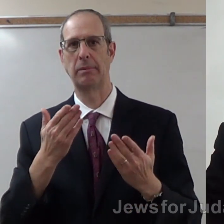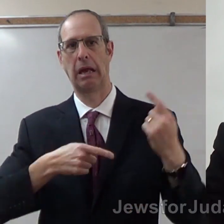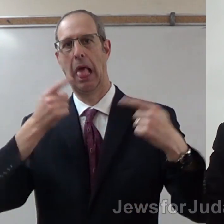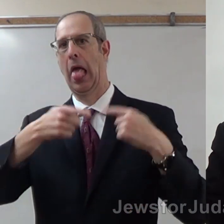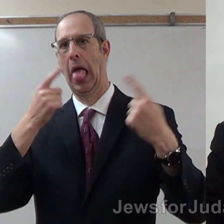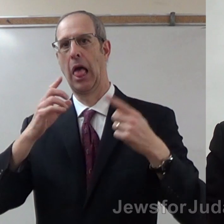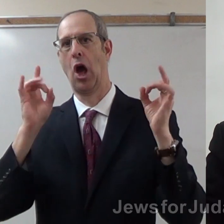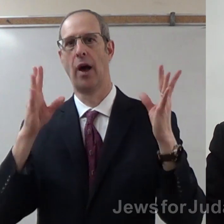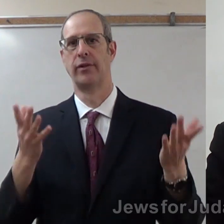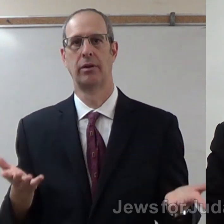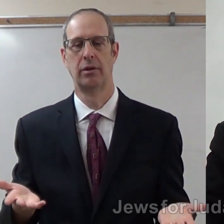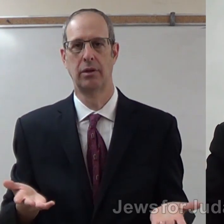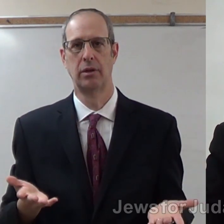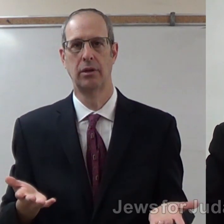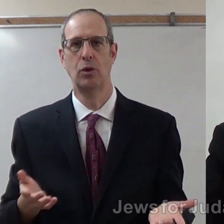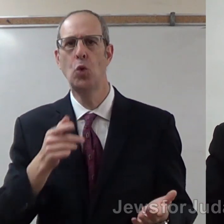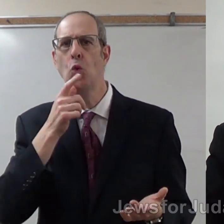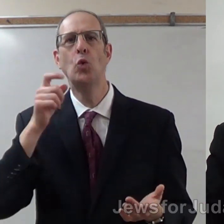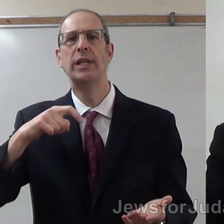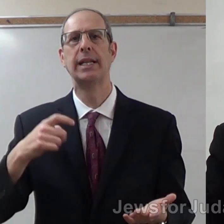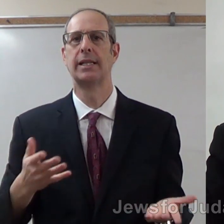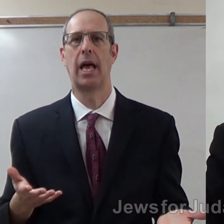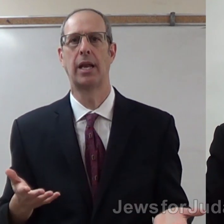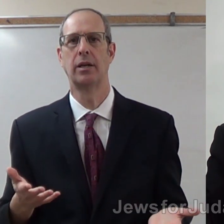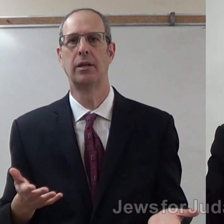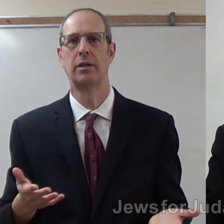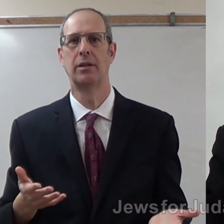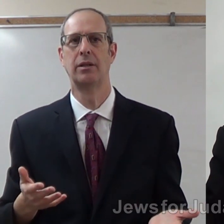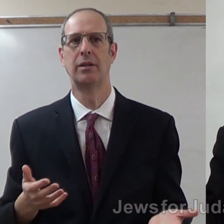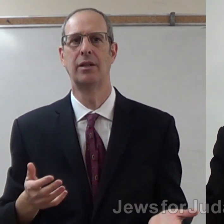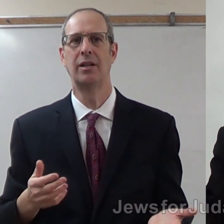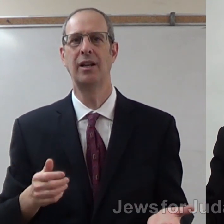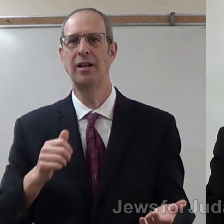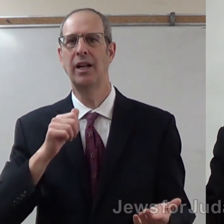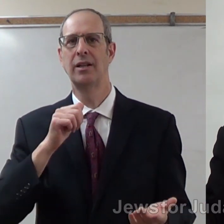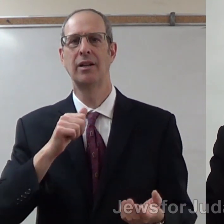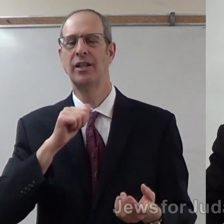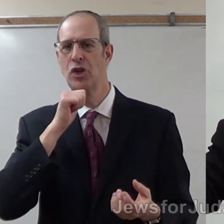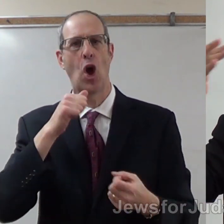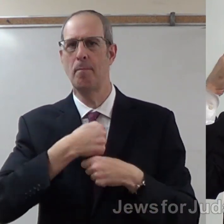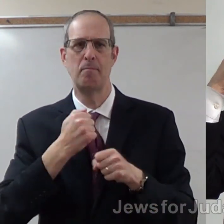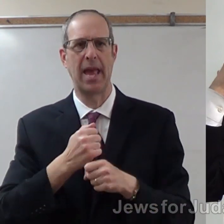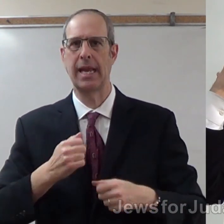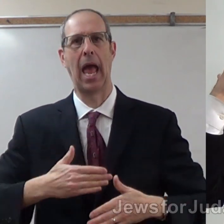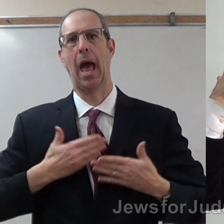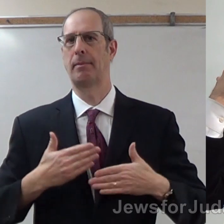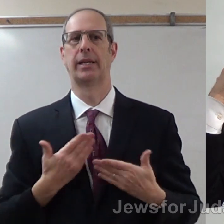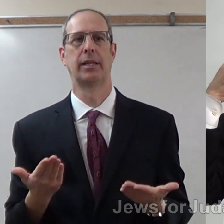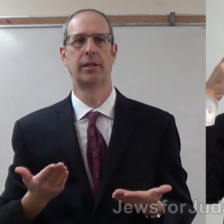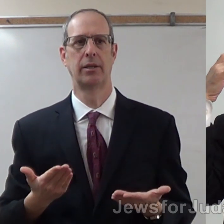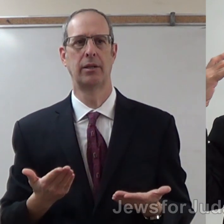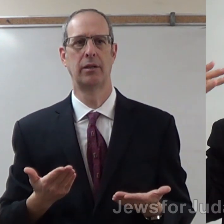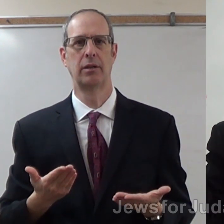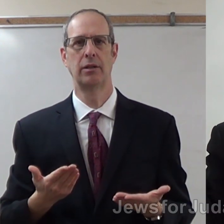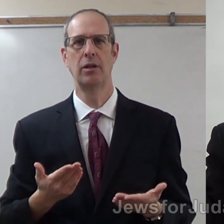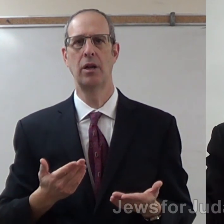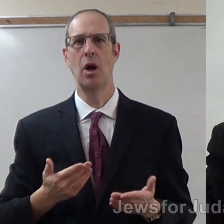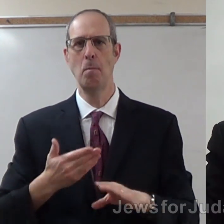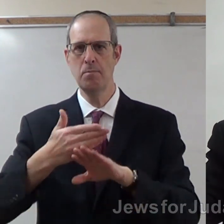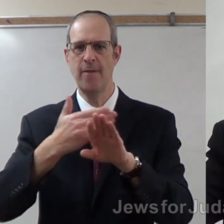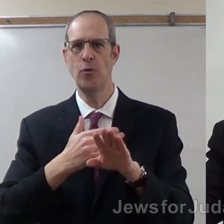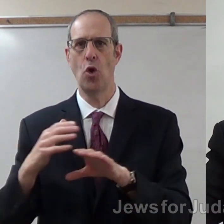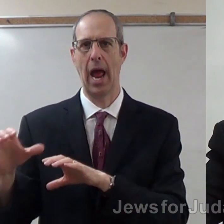into a horrible fight. Who needs that? That doesn't cause happiness. So to think before we